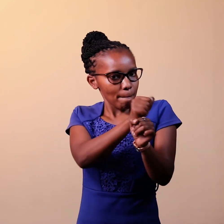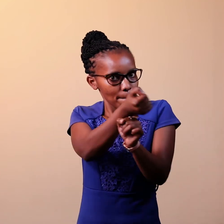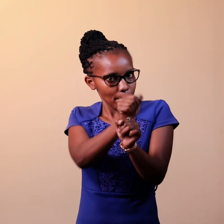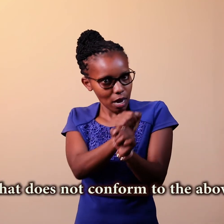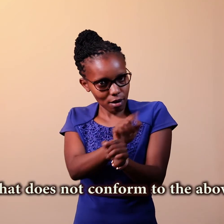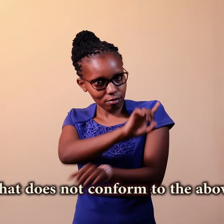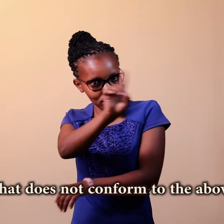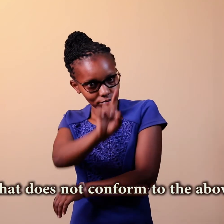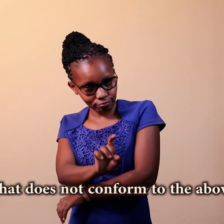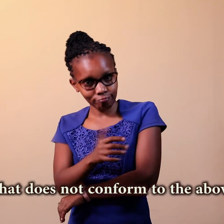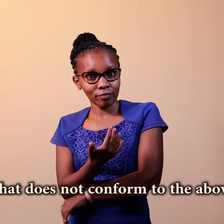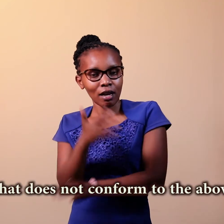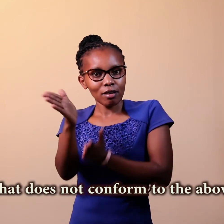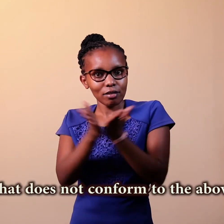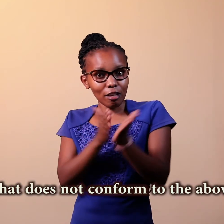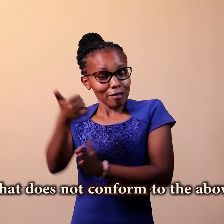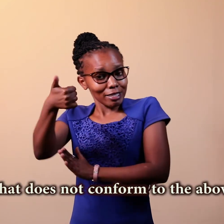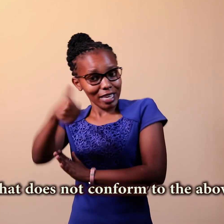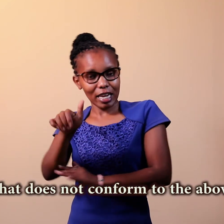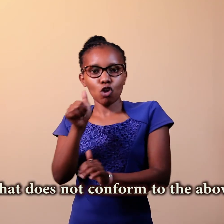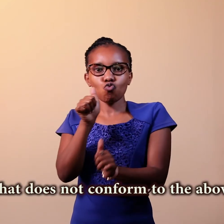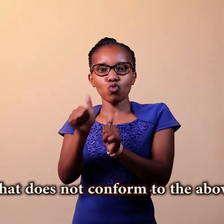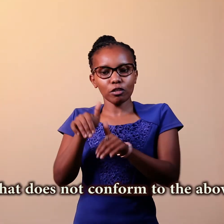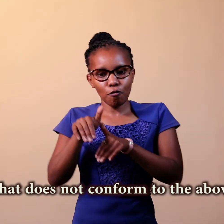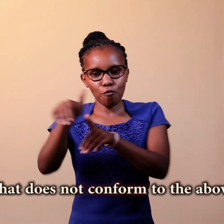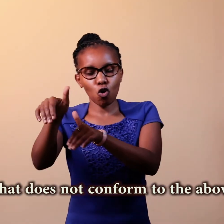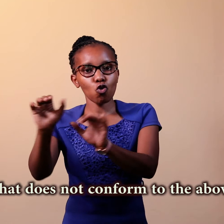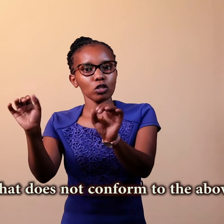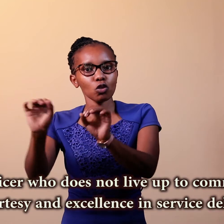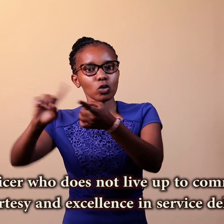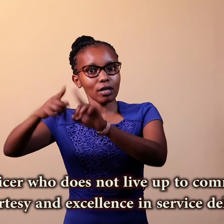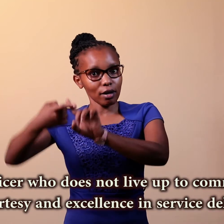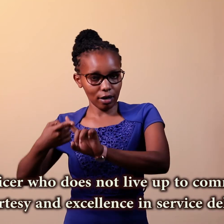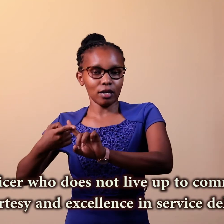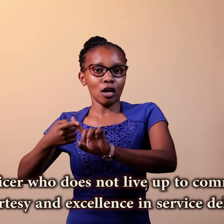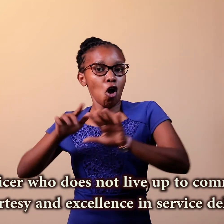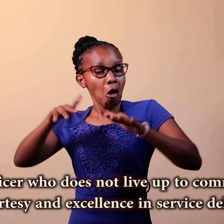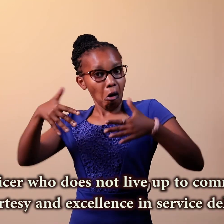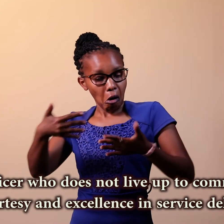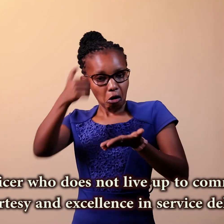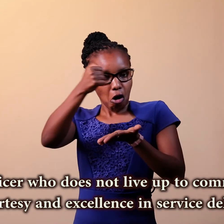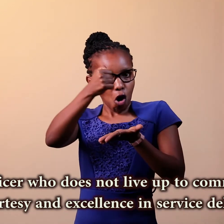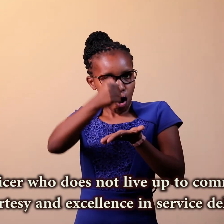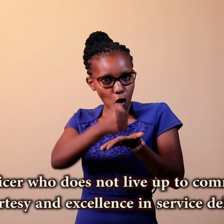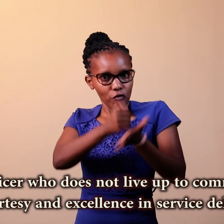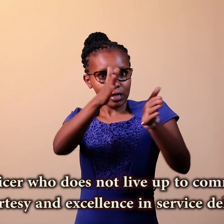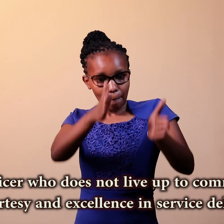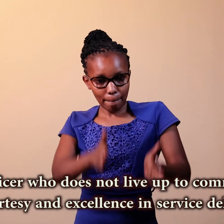Any service that does not conform to the above standards. Or any officer who does not live up to